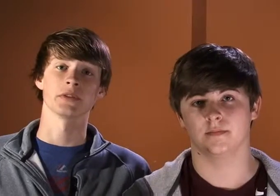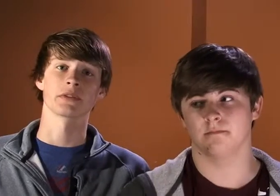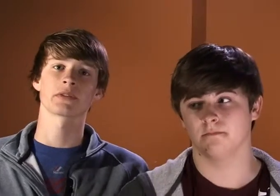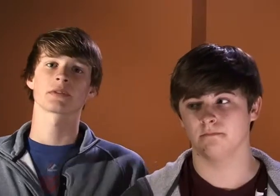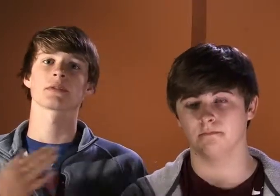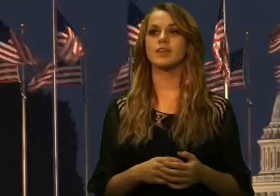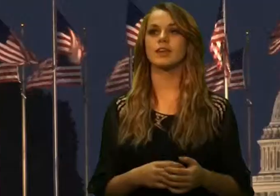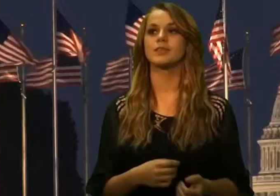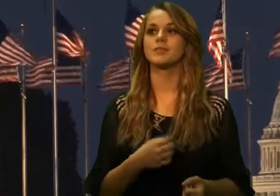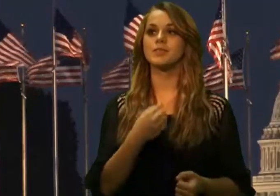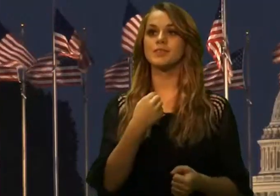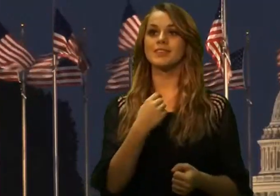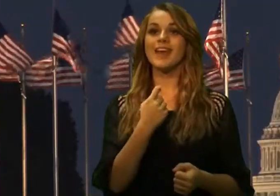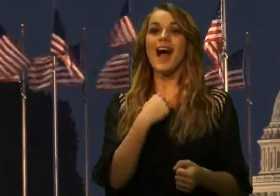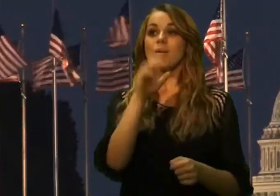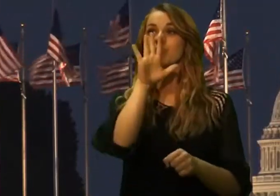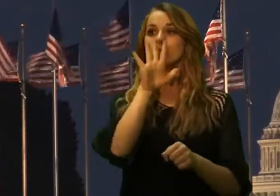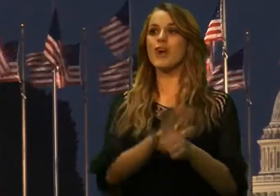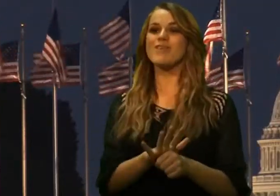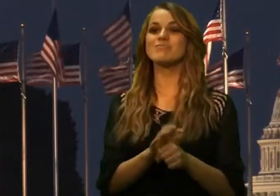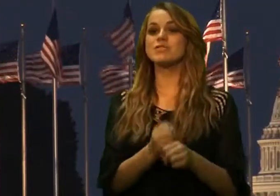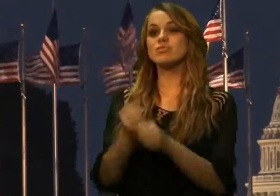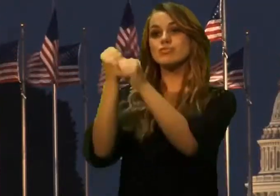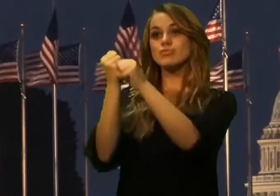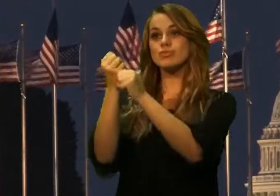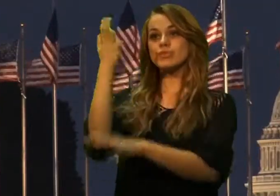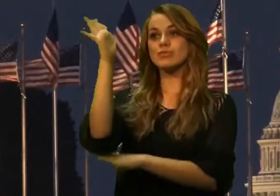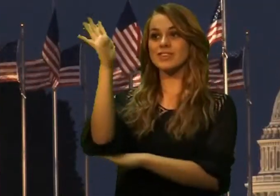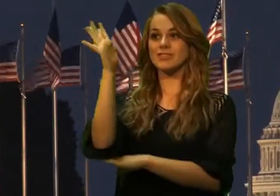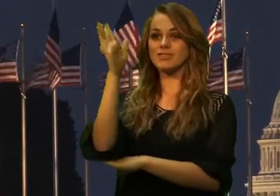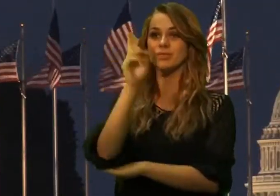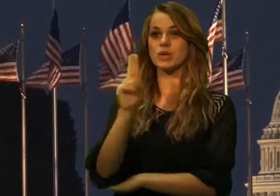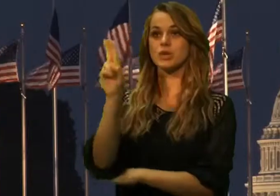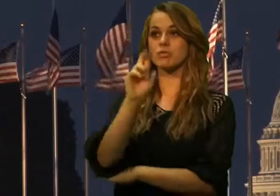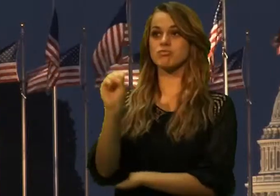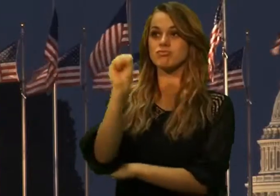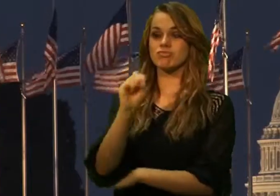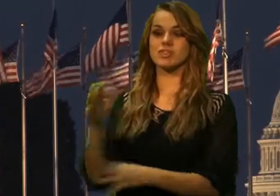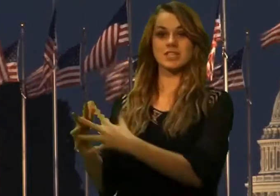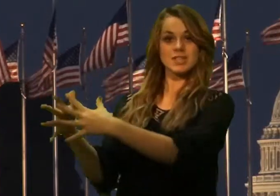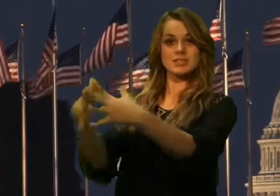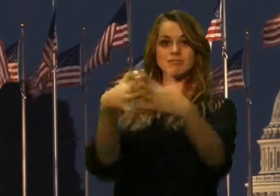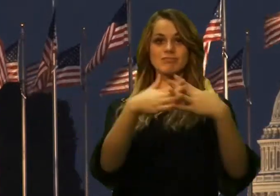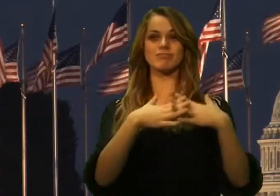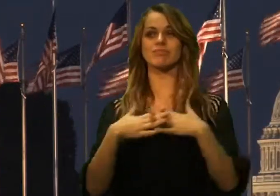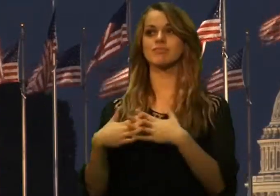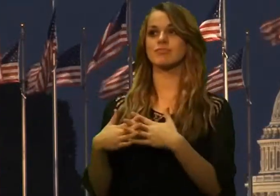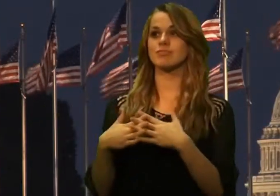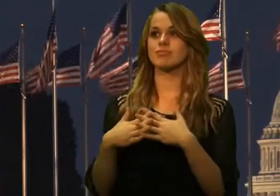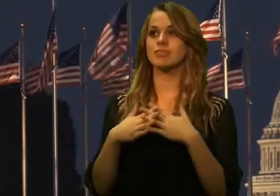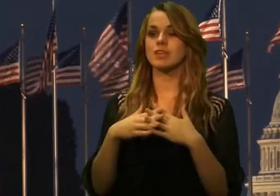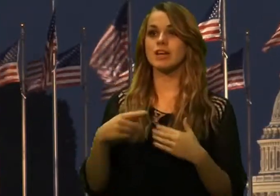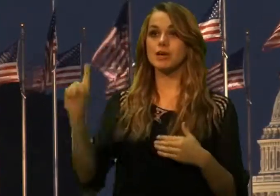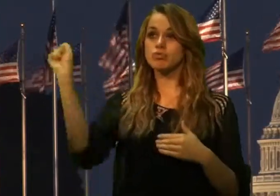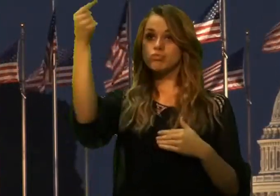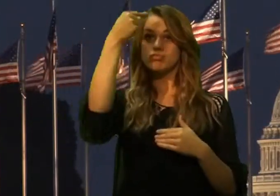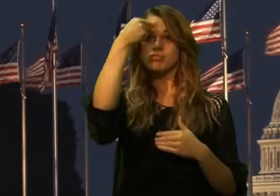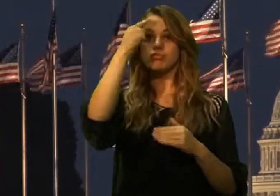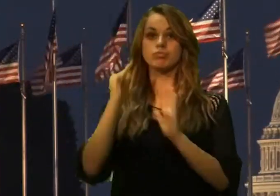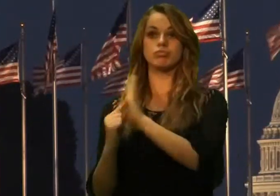Allegiance. I pledge allegiance to the flag of the United States of America and to the republic